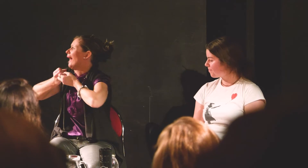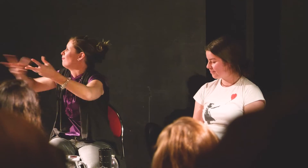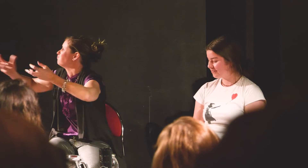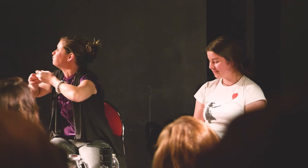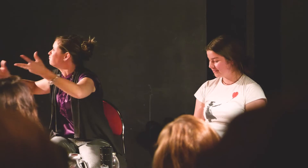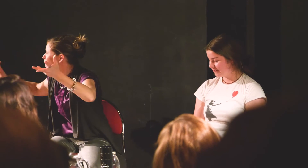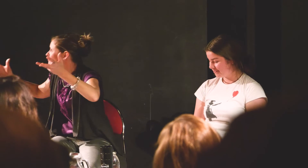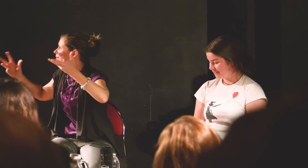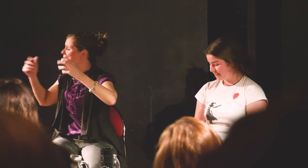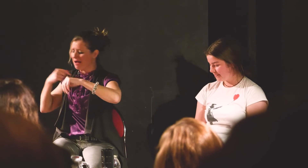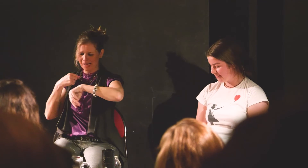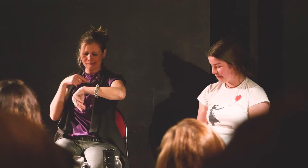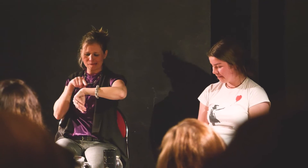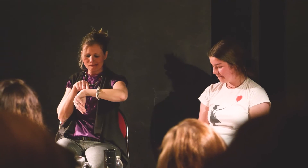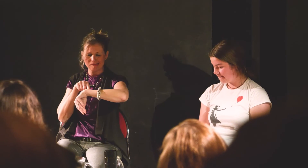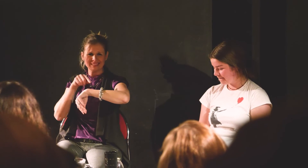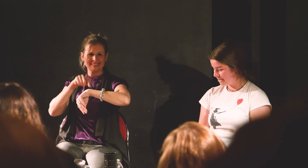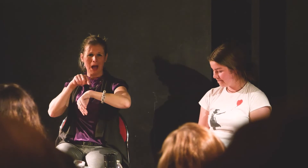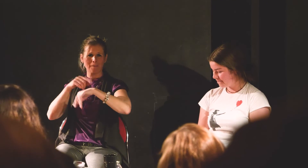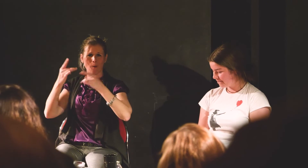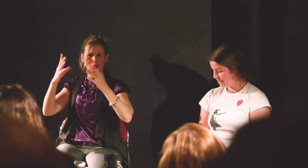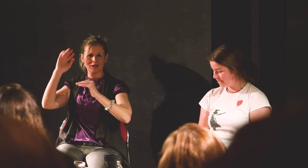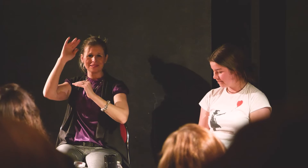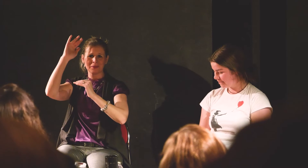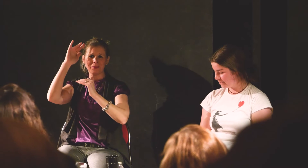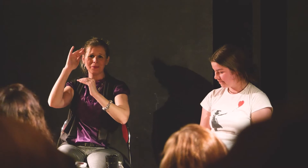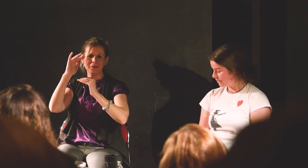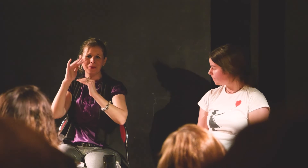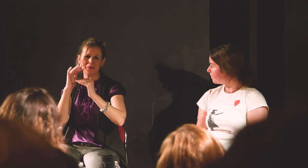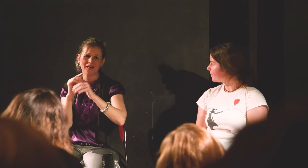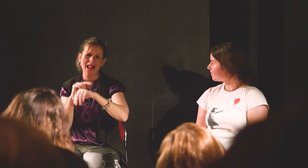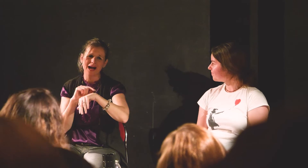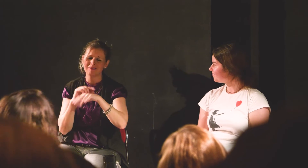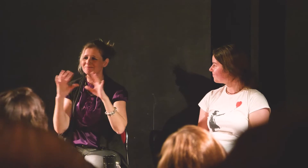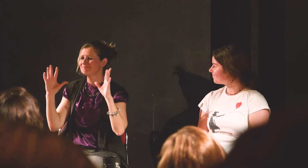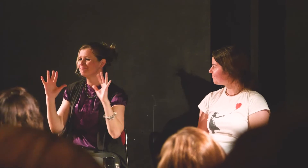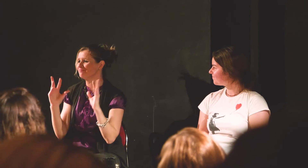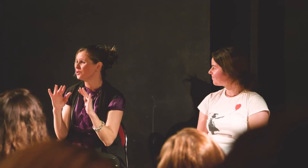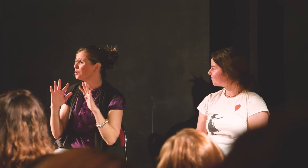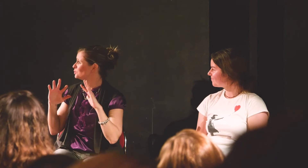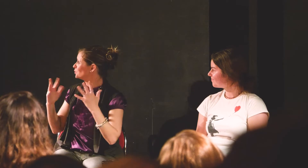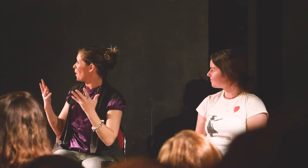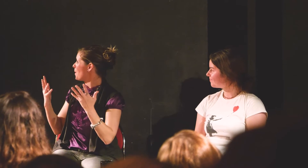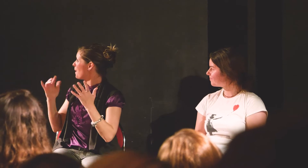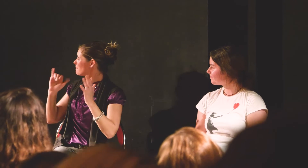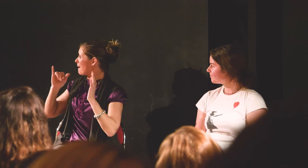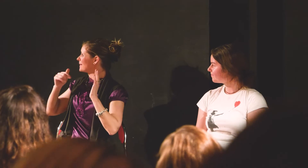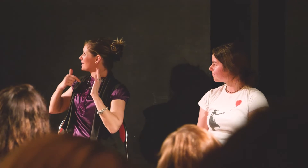As a group here, there's so much information that we can share with our audience this evening. However, time is not on our side, and it's time